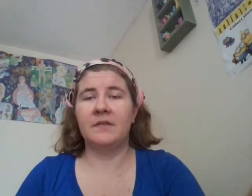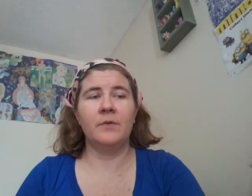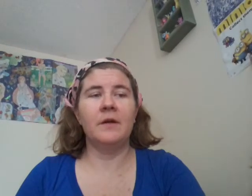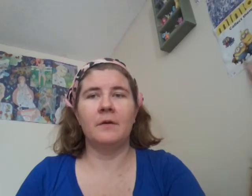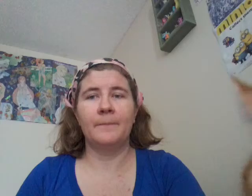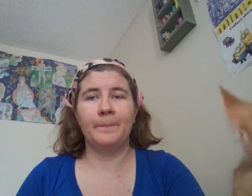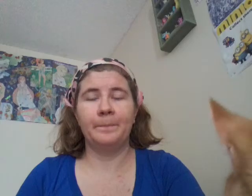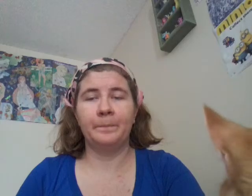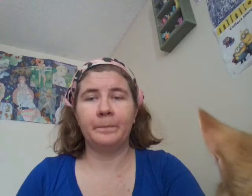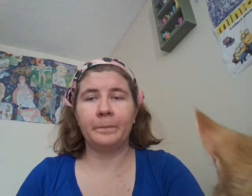his career.